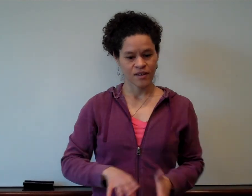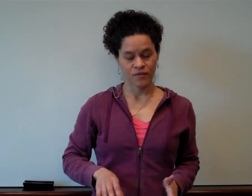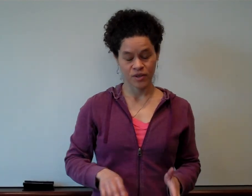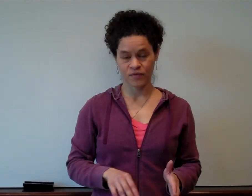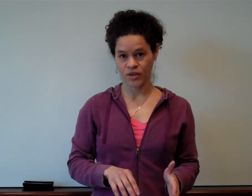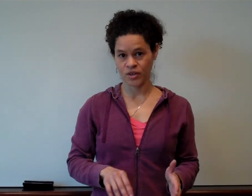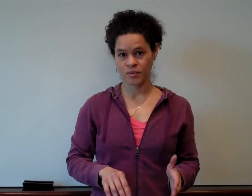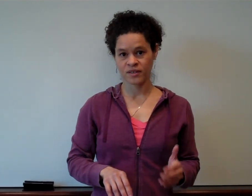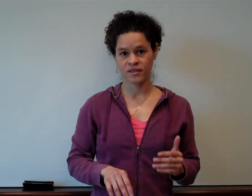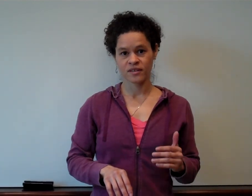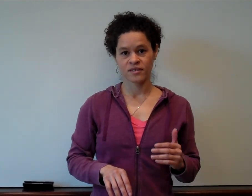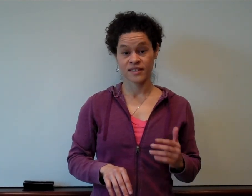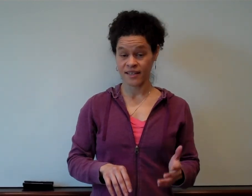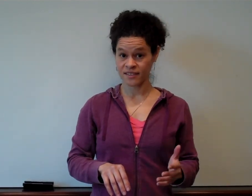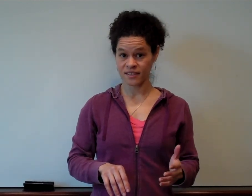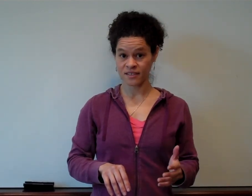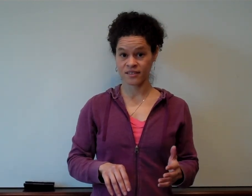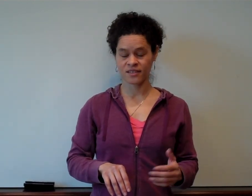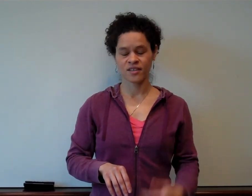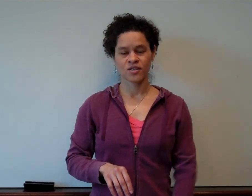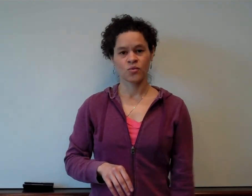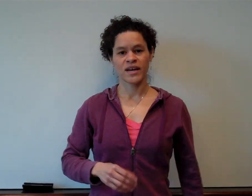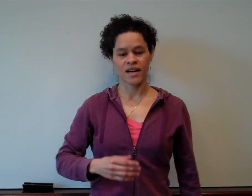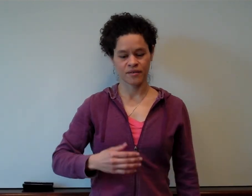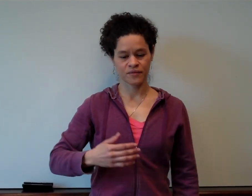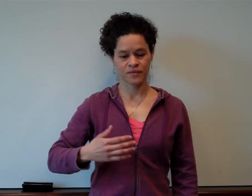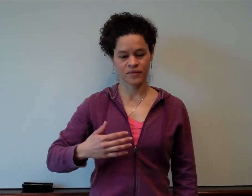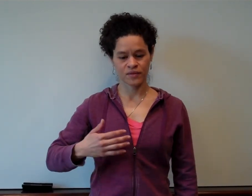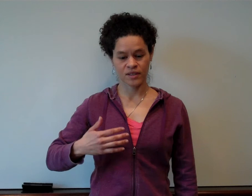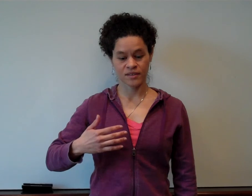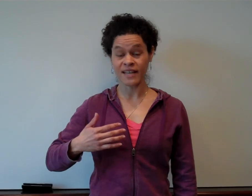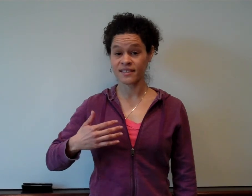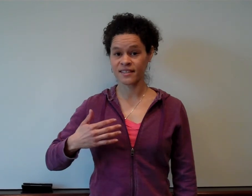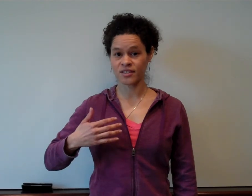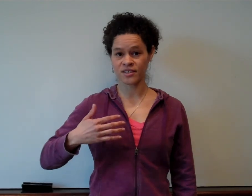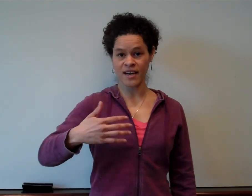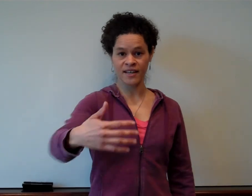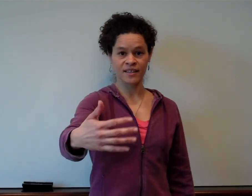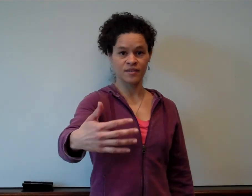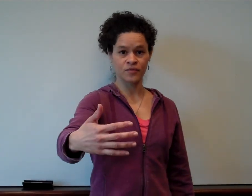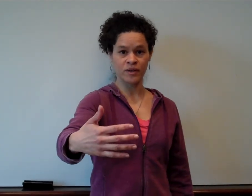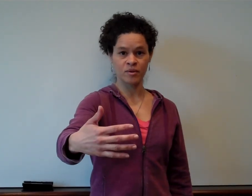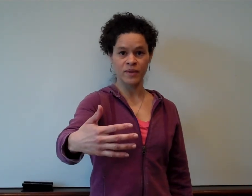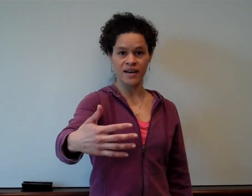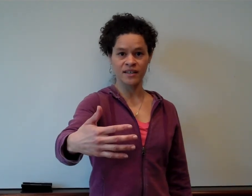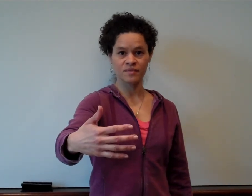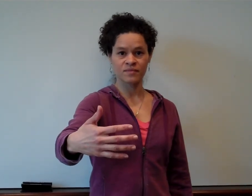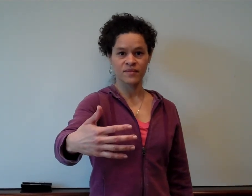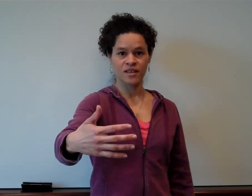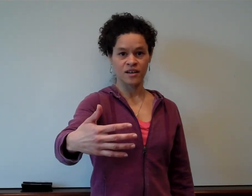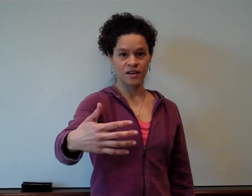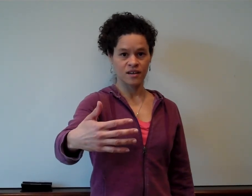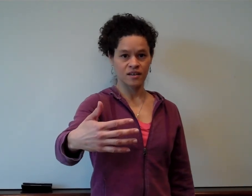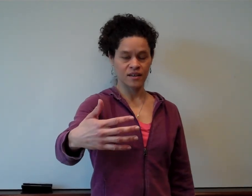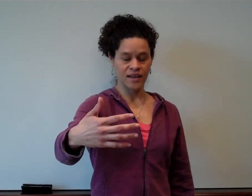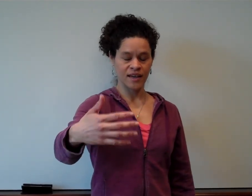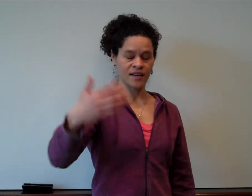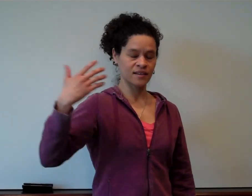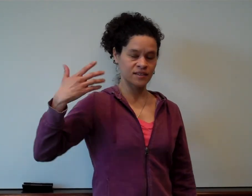For the verb tenses, we have tenses that are signed in front of the body and